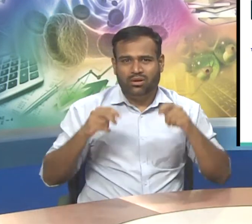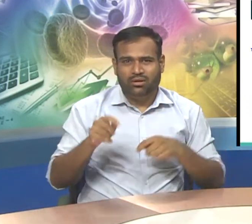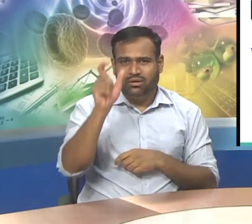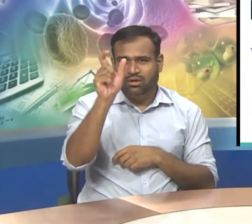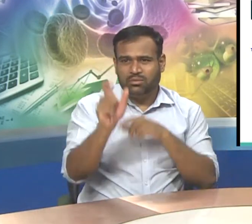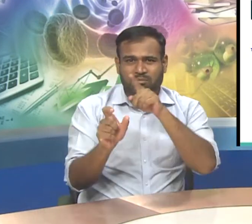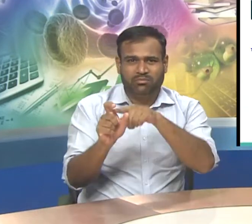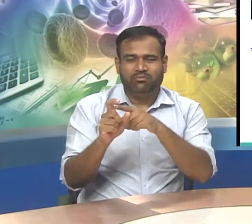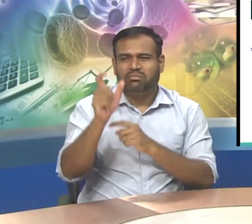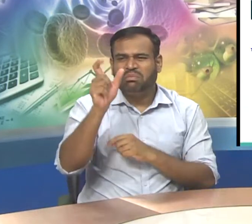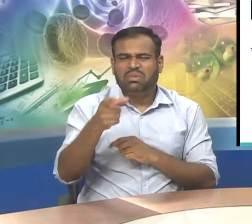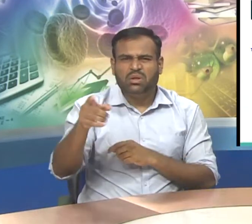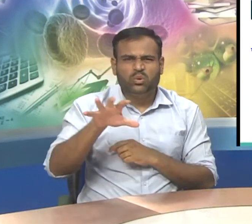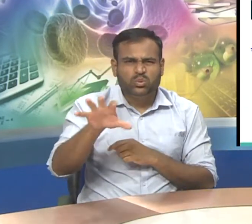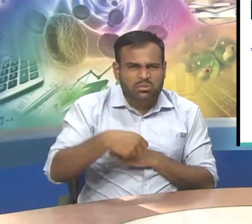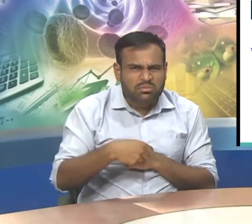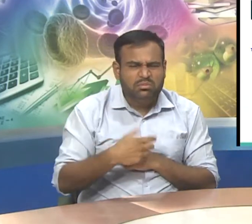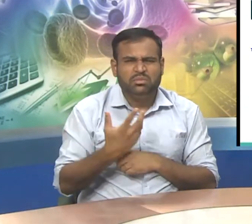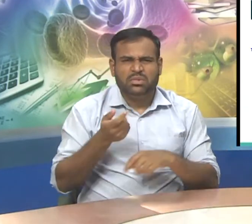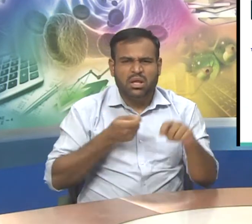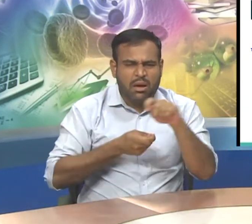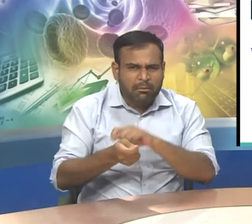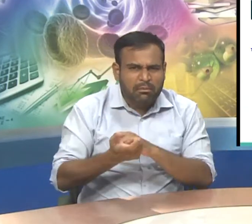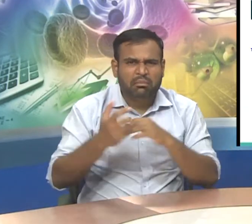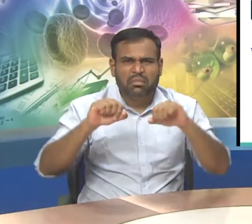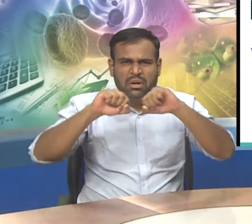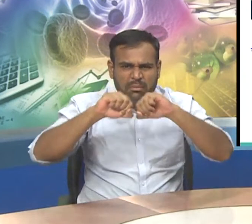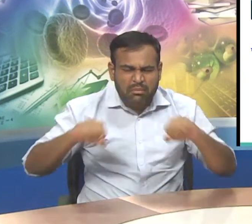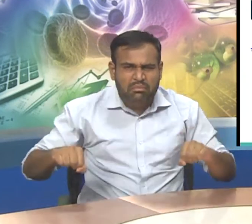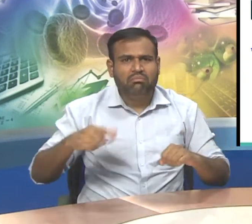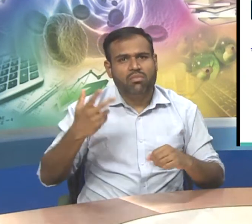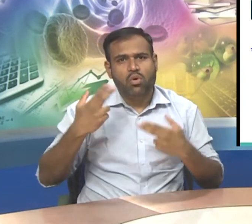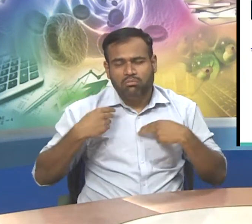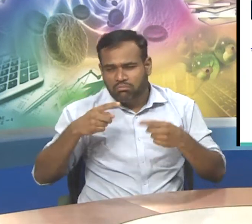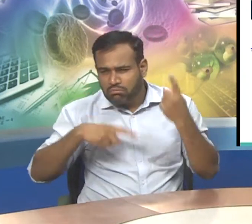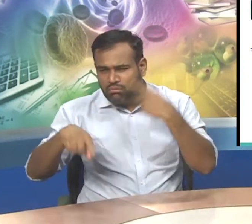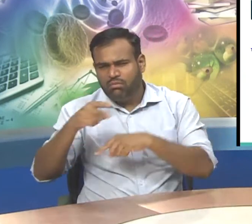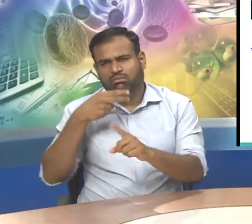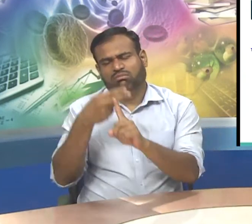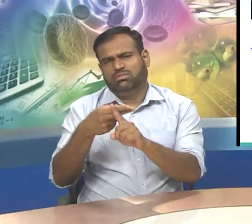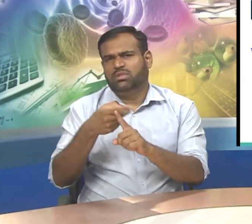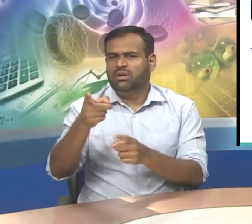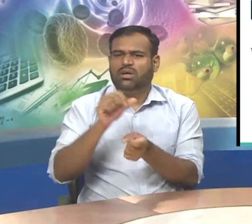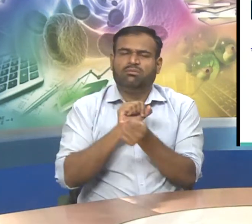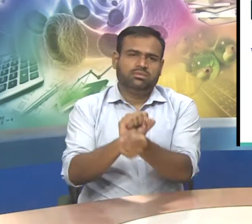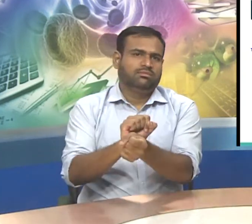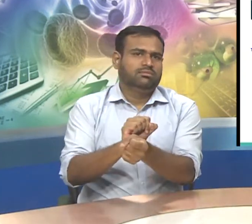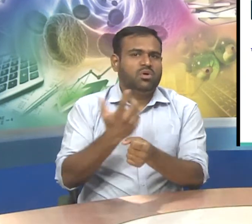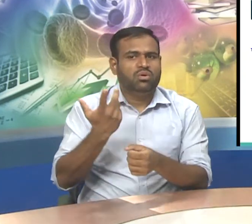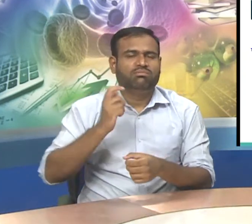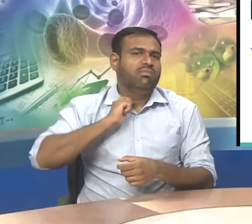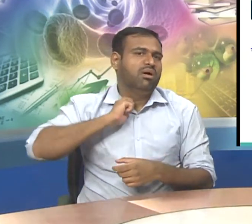The governor can reprieve, respites, or remission of punishment, or to